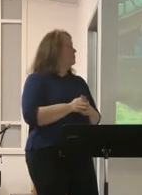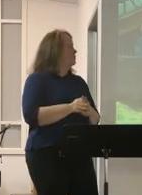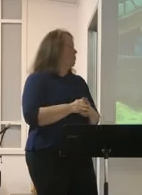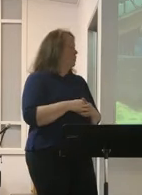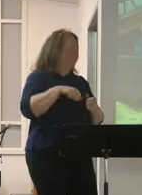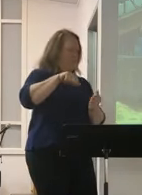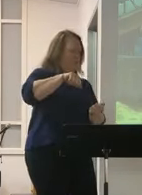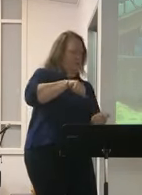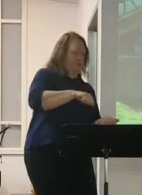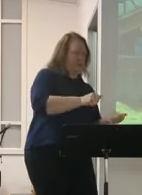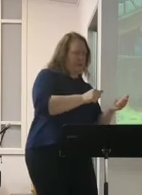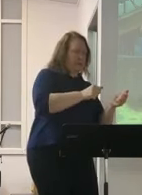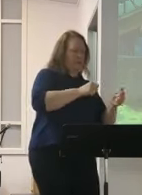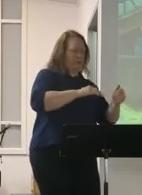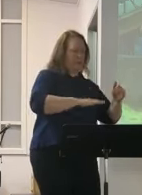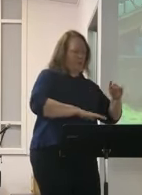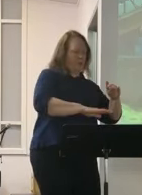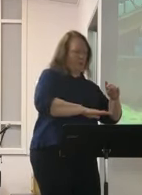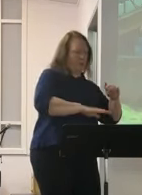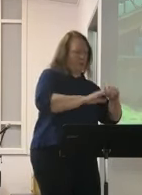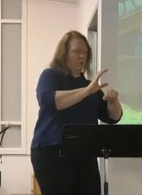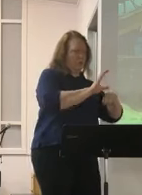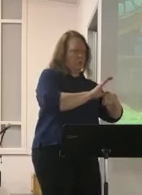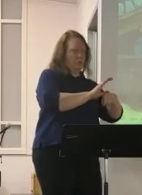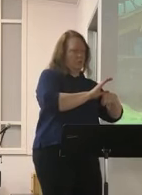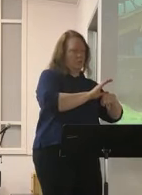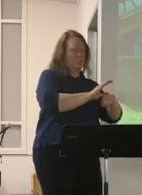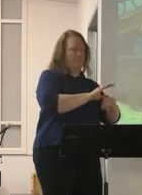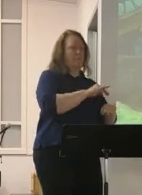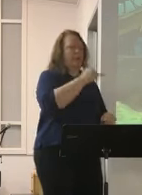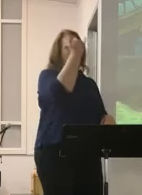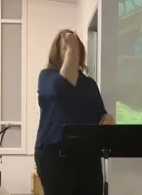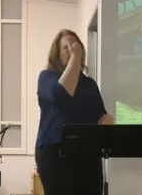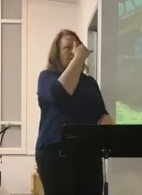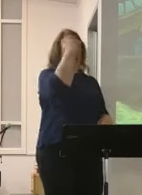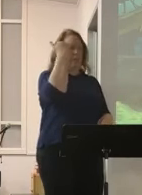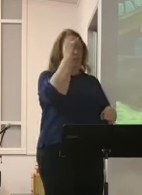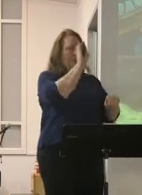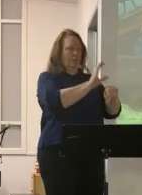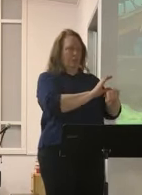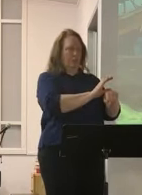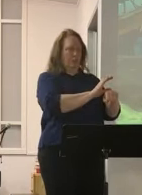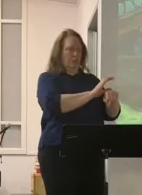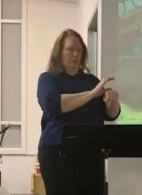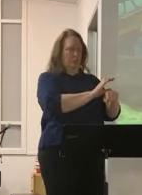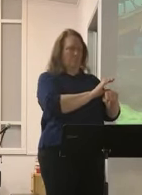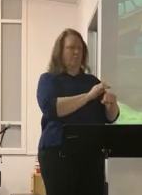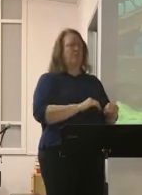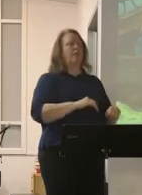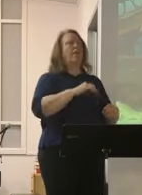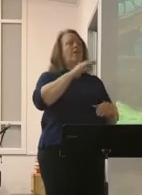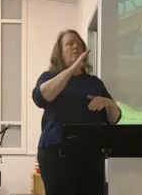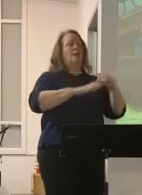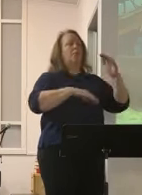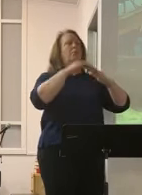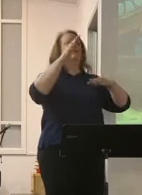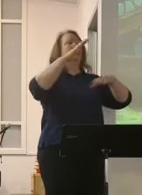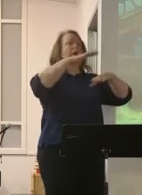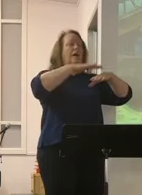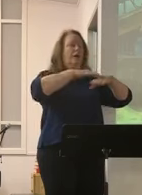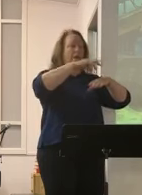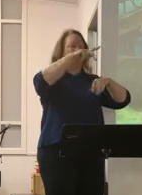church. This is a Catholic church where they have literally built it over what would be Peter's house. And